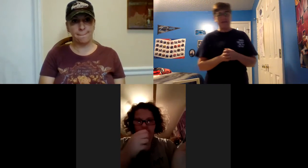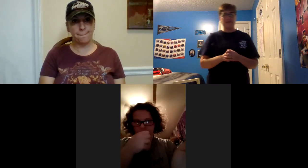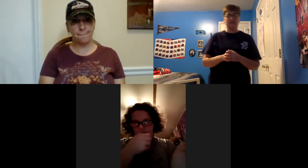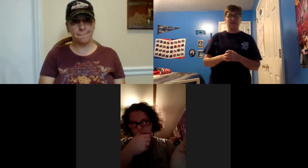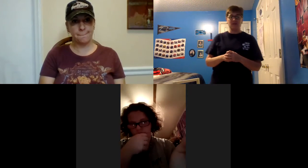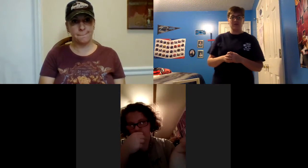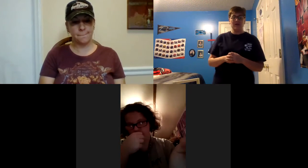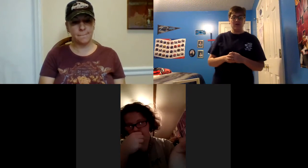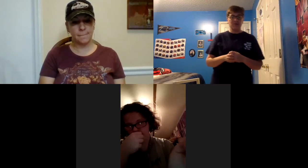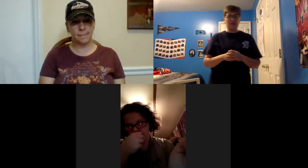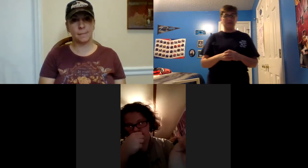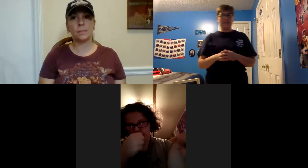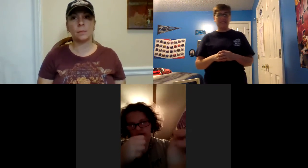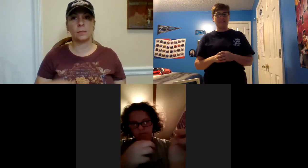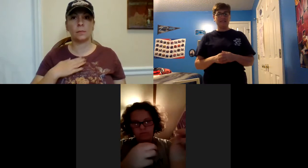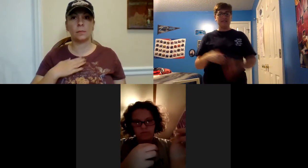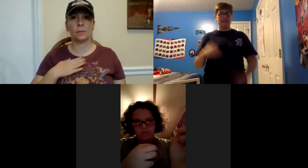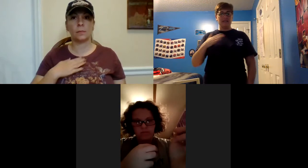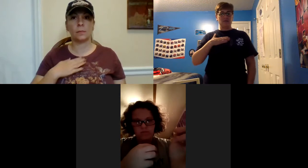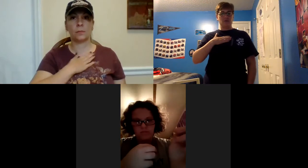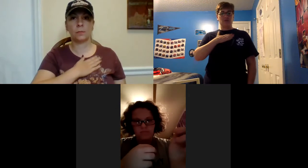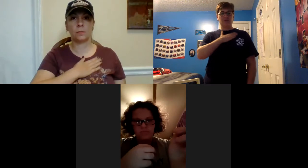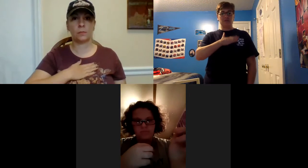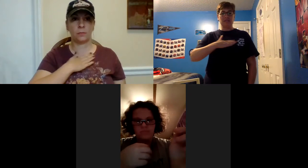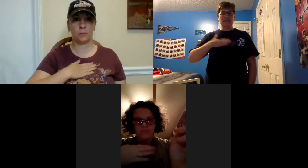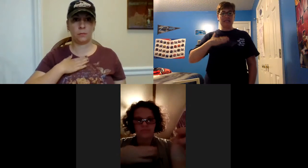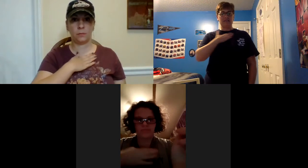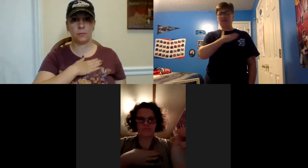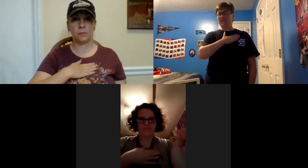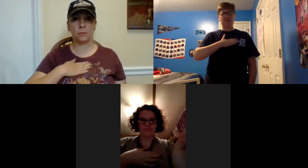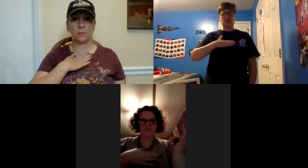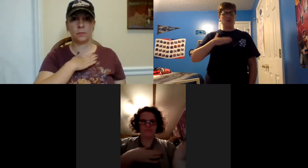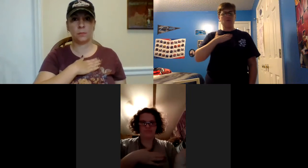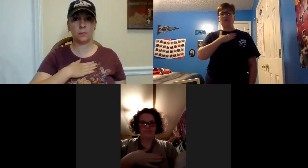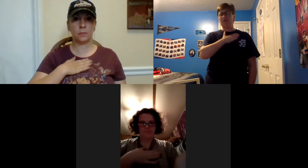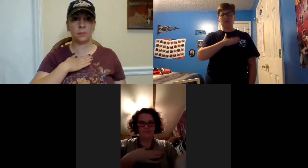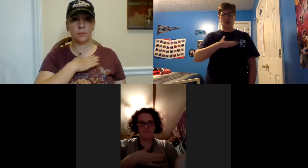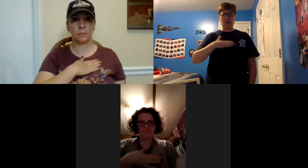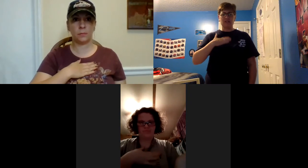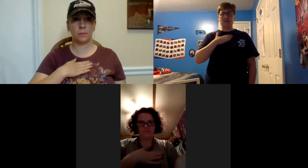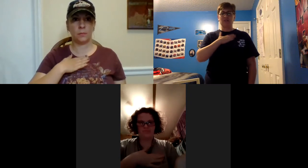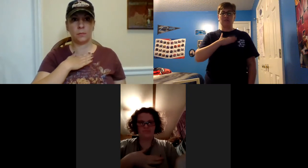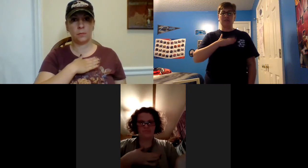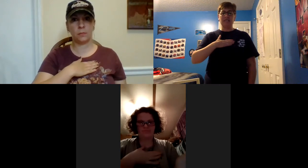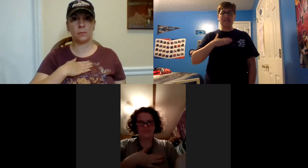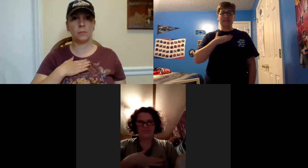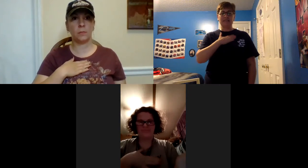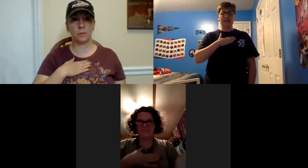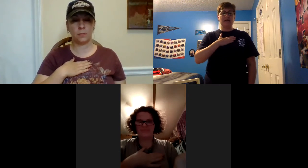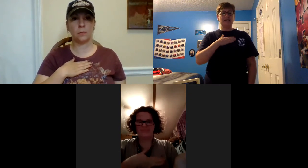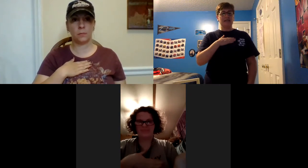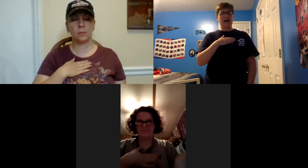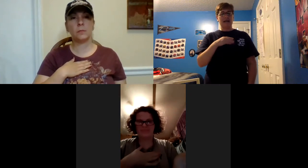for me. So we've got please. We just went over as please. We didn't just go over. We went over sorry. That's right. So